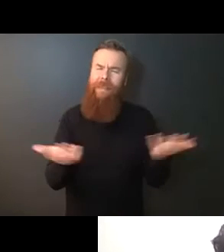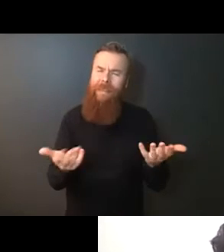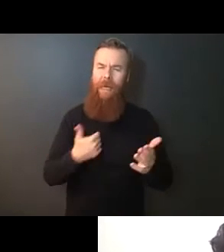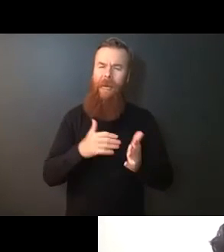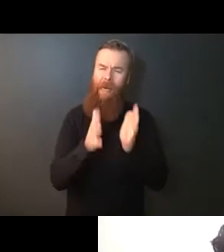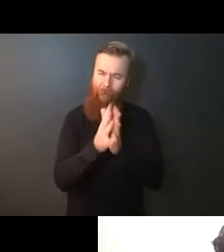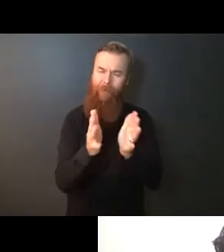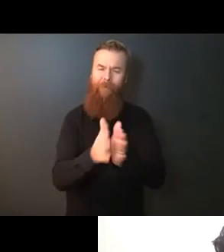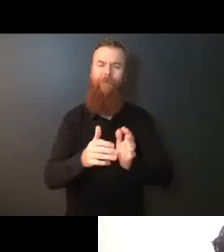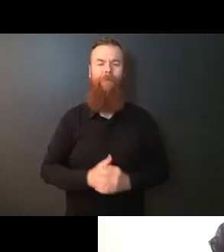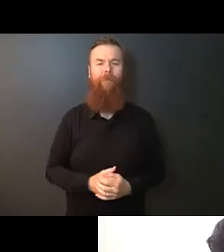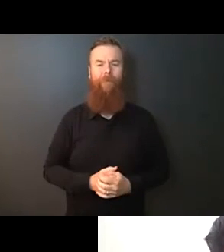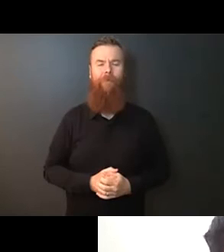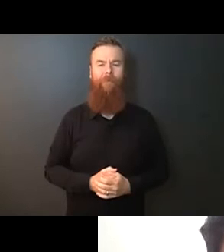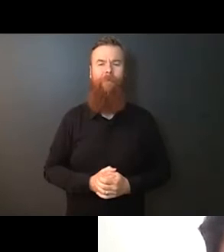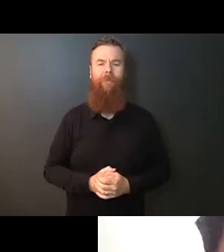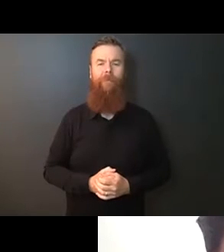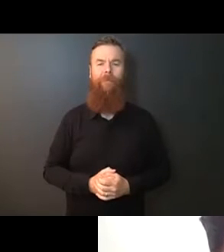joining the disability movement,